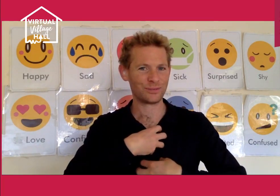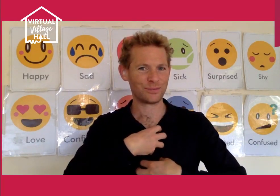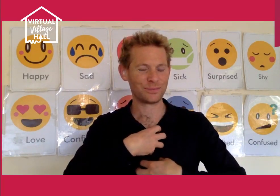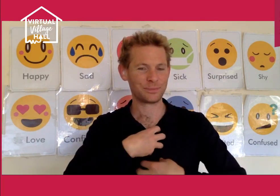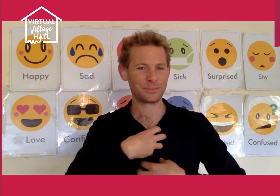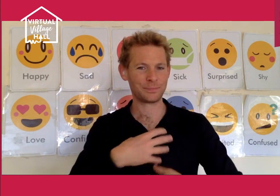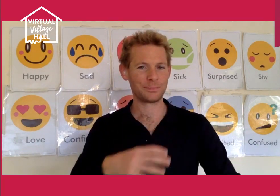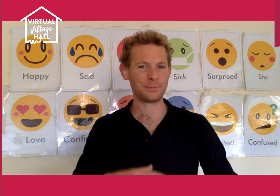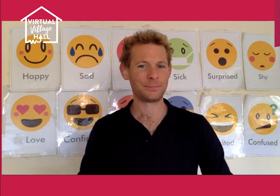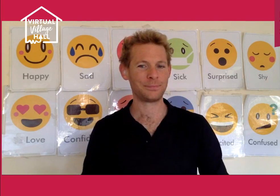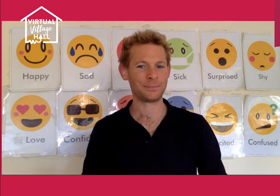Scared.